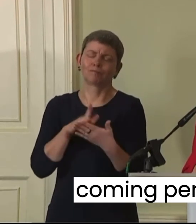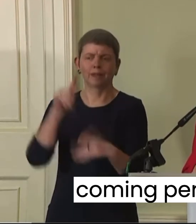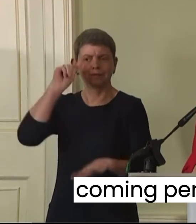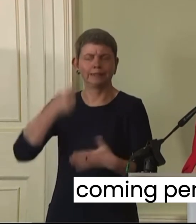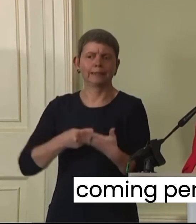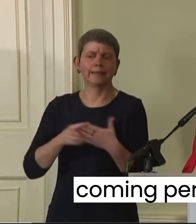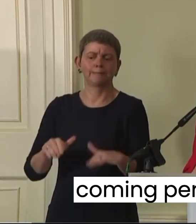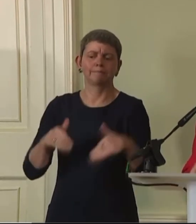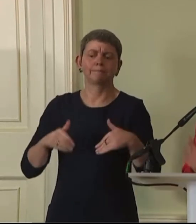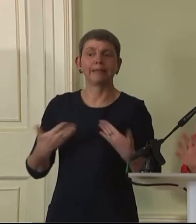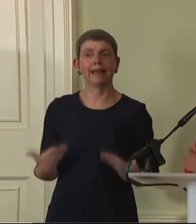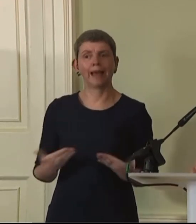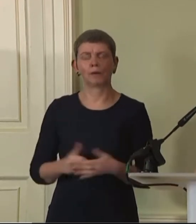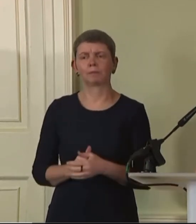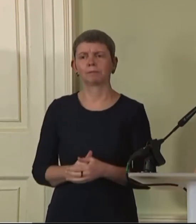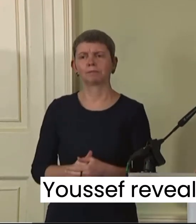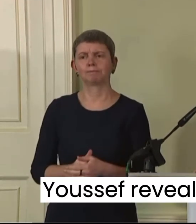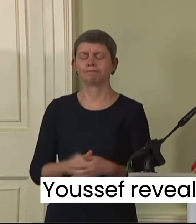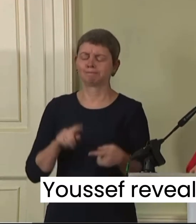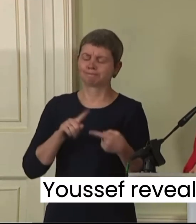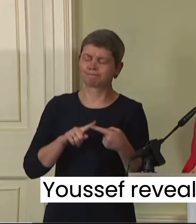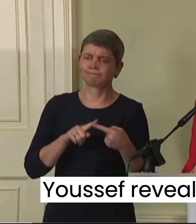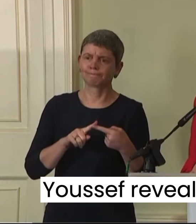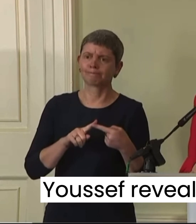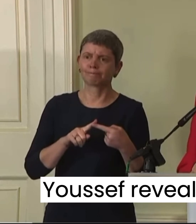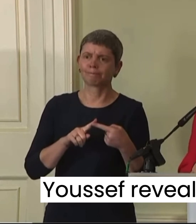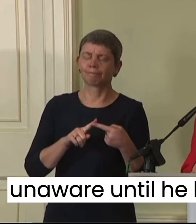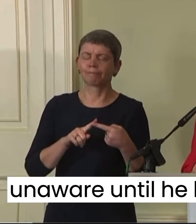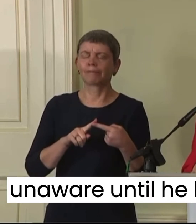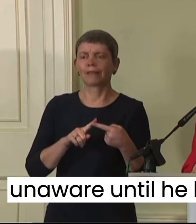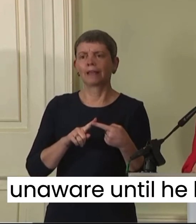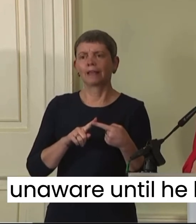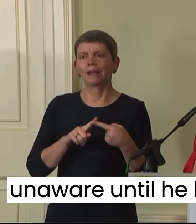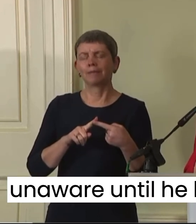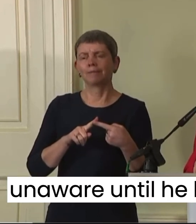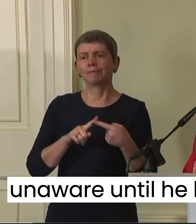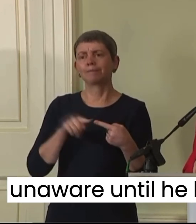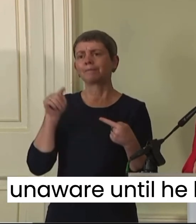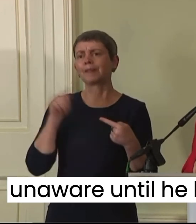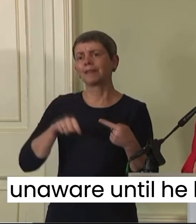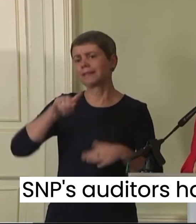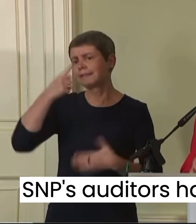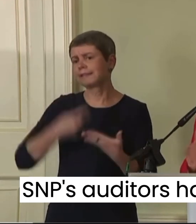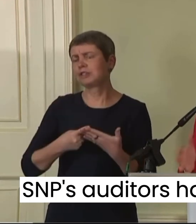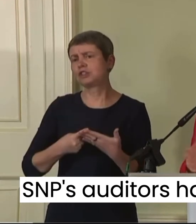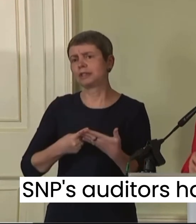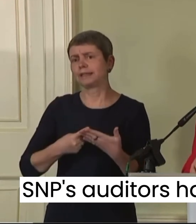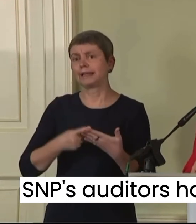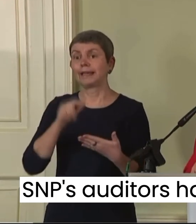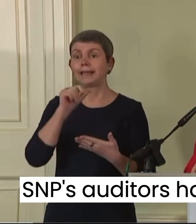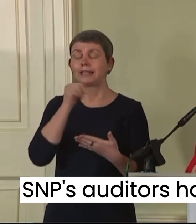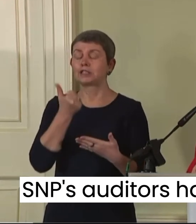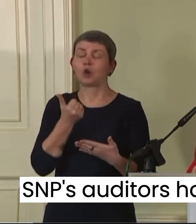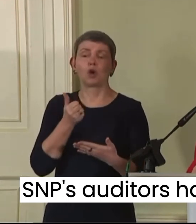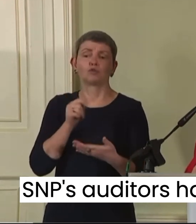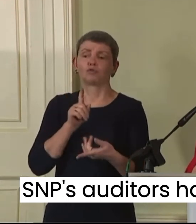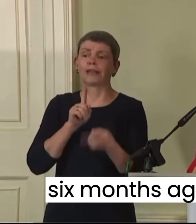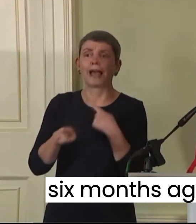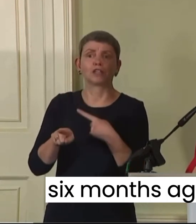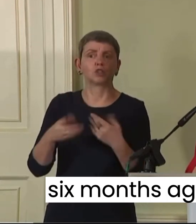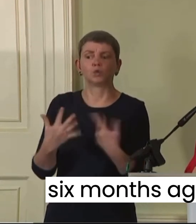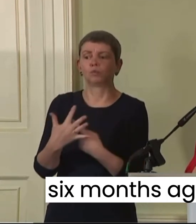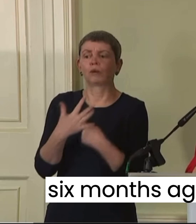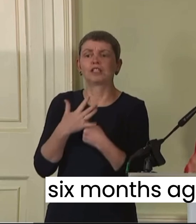period." Last week, Mr. Yousaf revealed that he had been unaware until he became leader that the SNP's auditors had resigned more